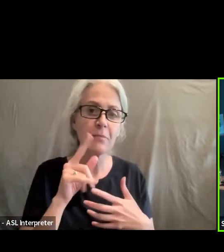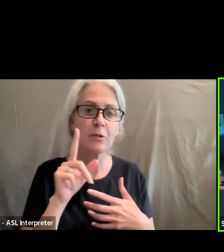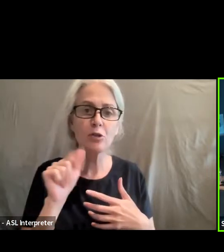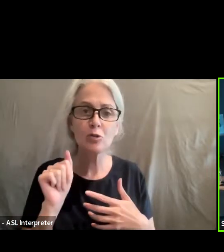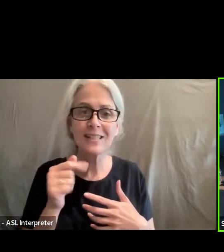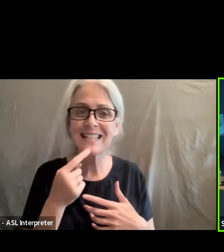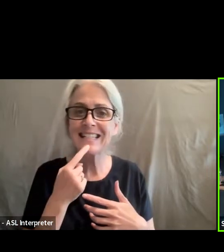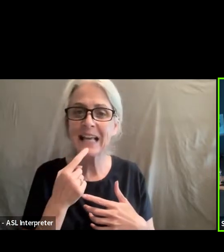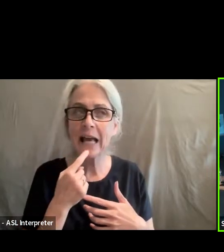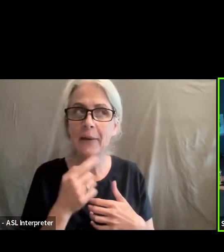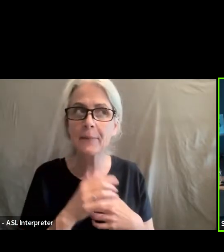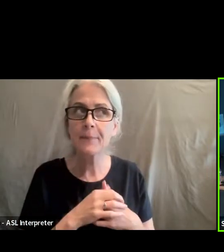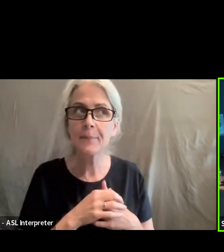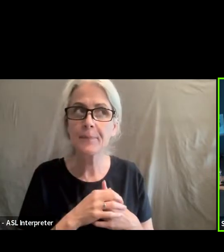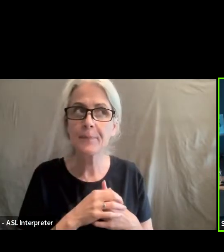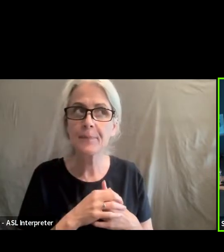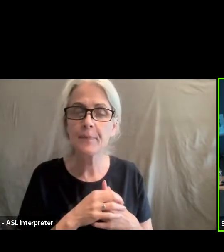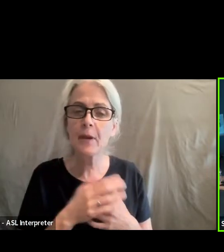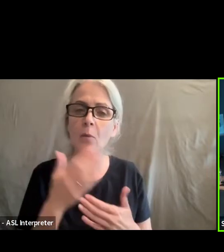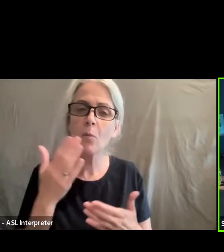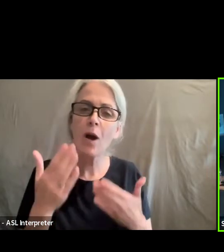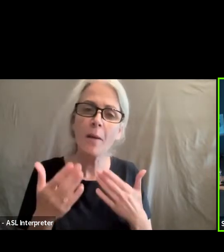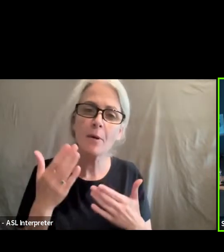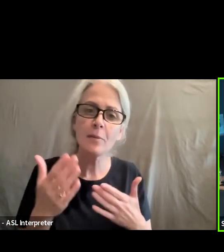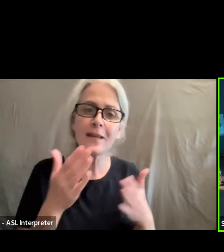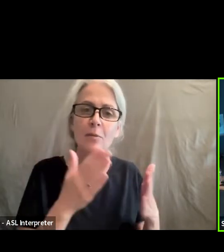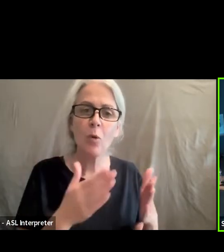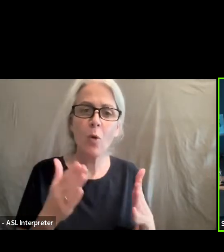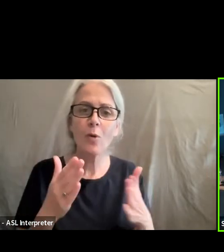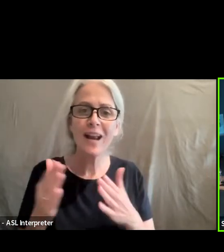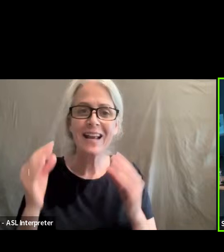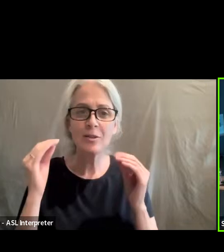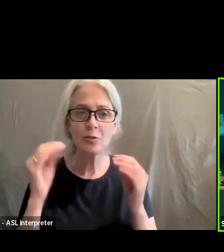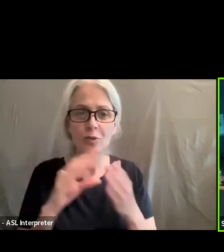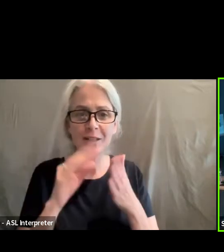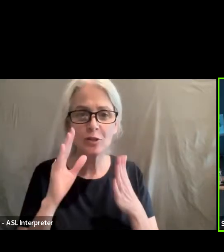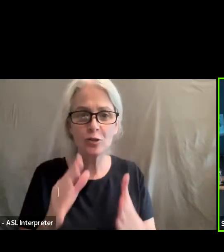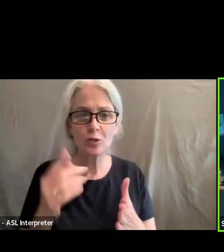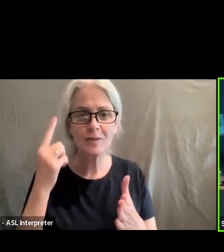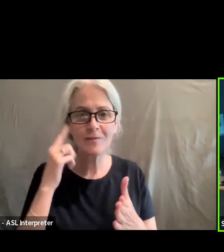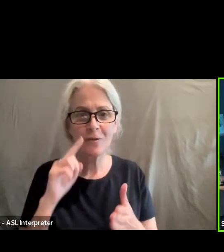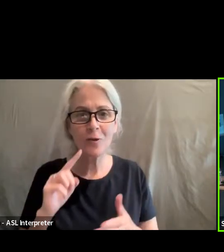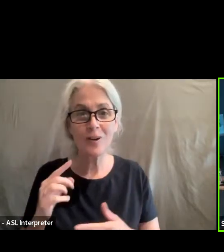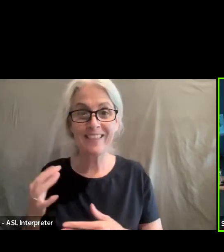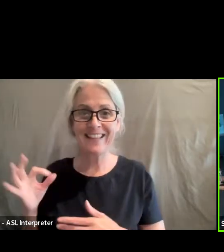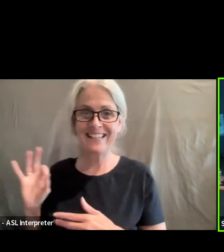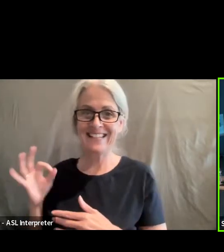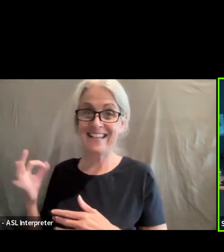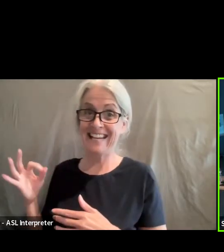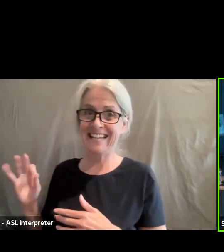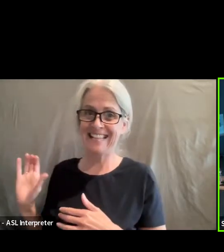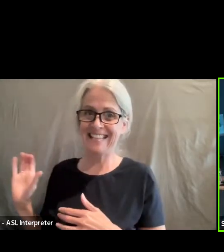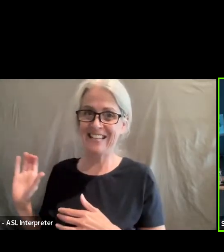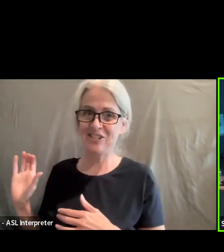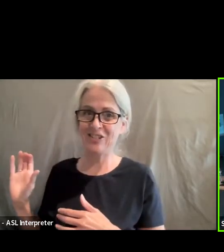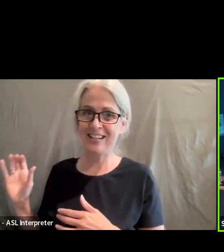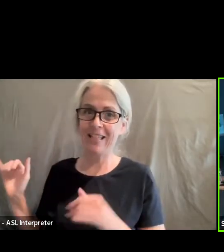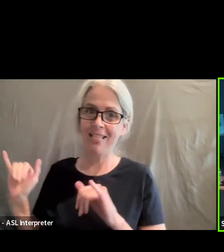of this presentation, we've probably been organized to teach students for like the 19th century for a long time.